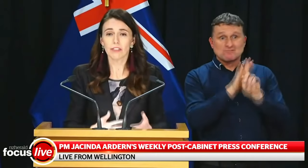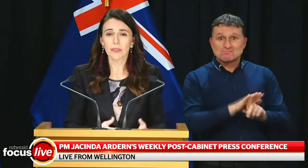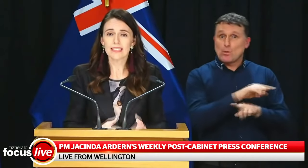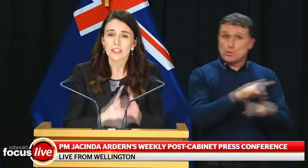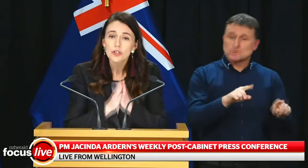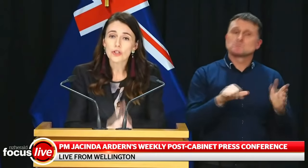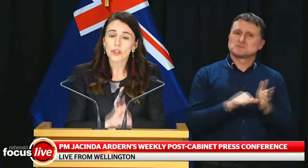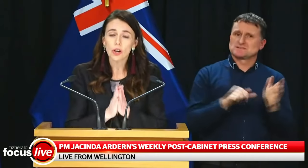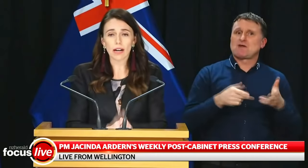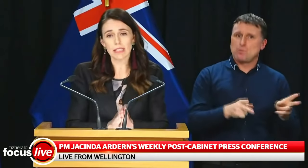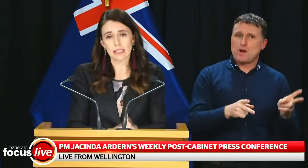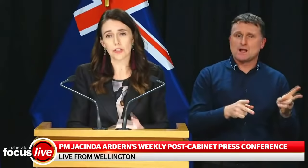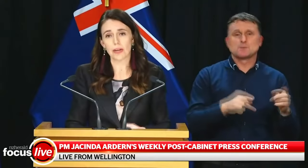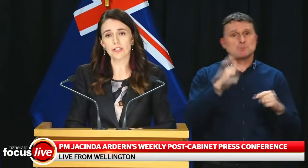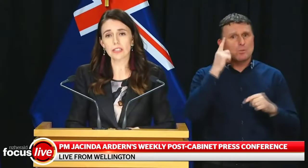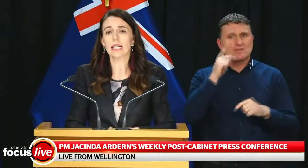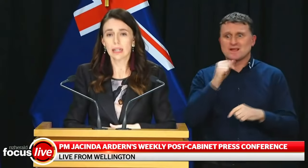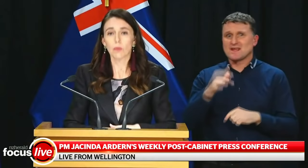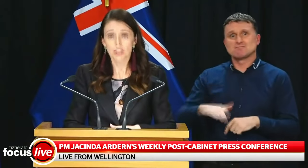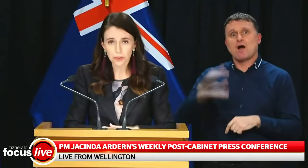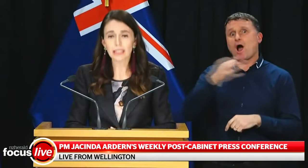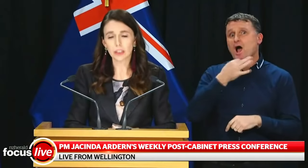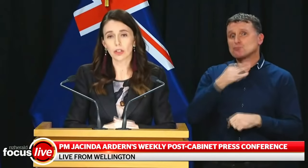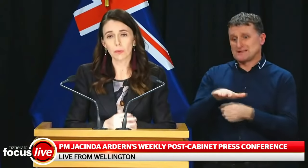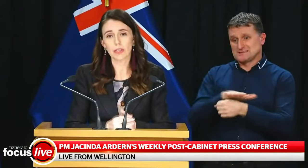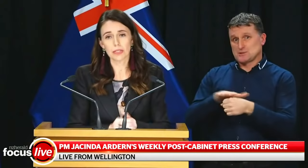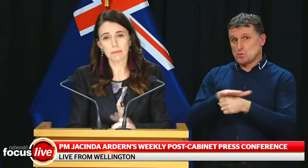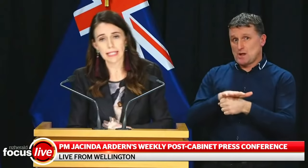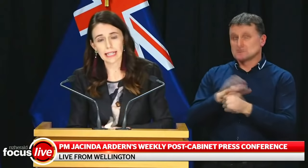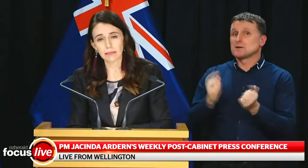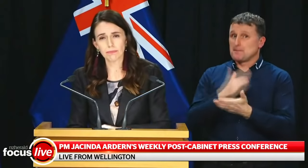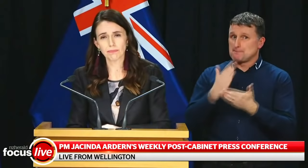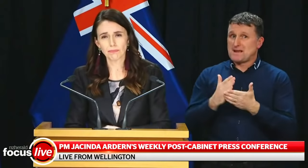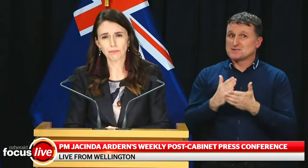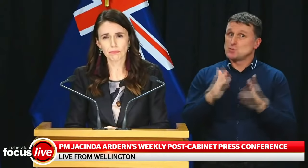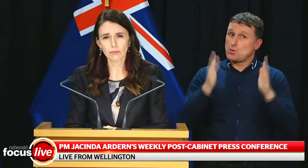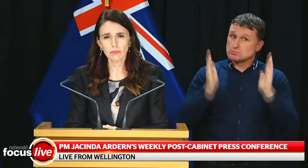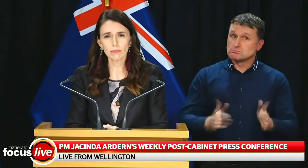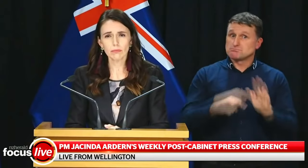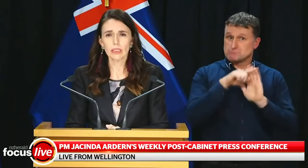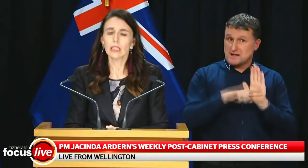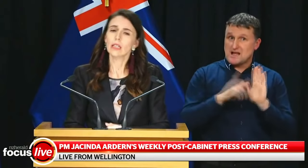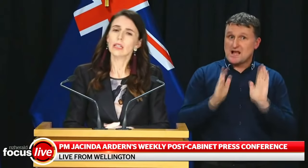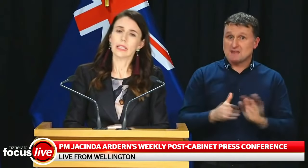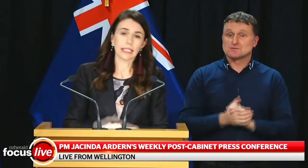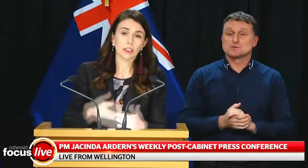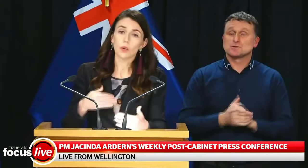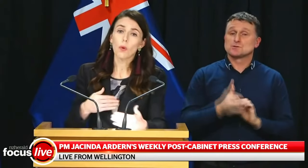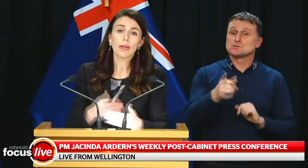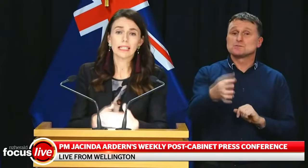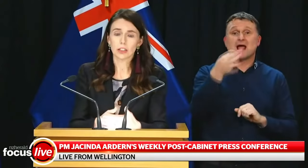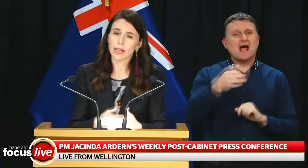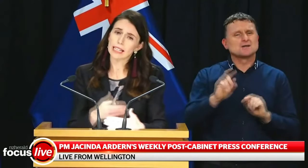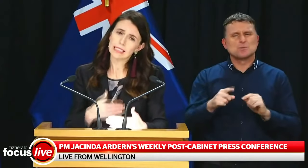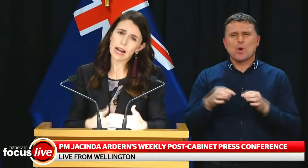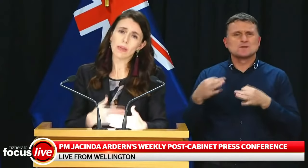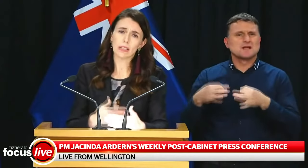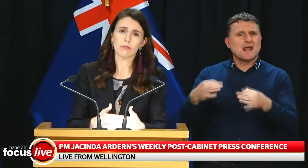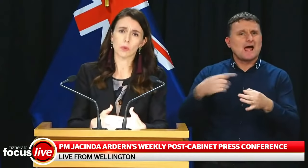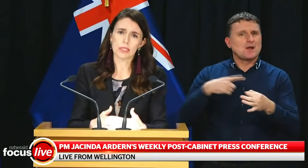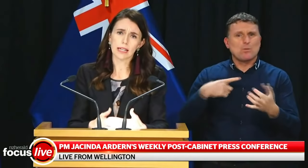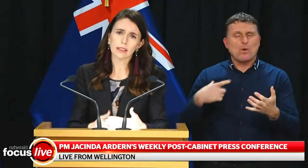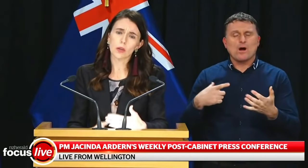look, our view is in certain high-risk situations, we do need to look at whether it's mandated. Why not just do it now, though? What's the delay? Yeah, so what we need to look at is